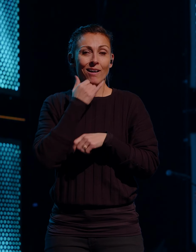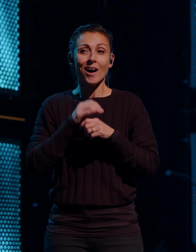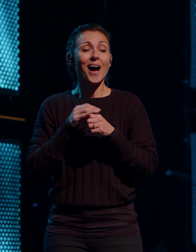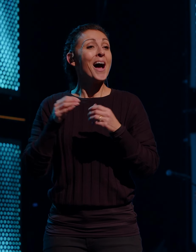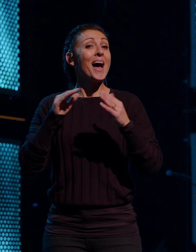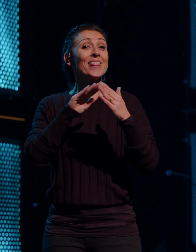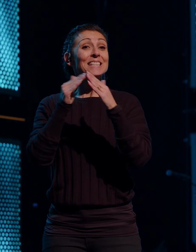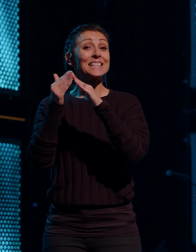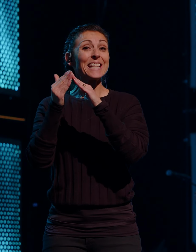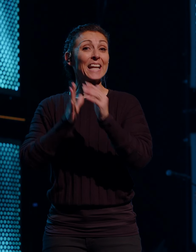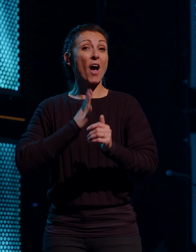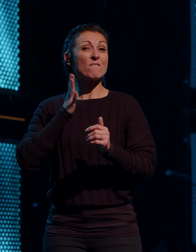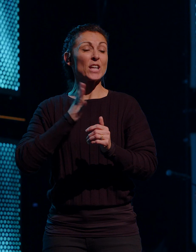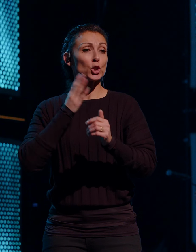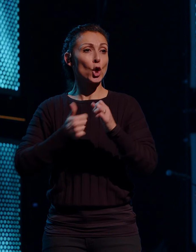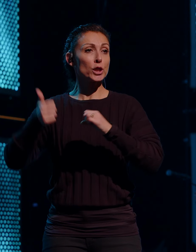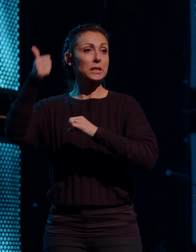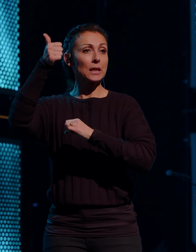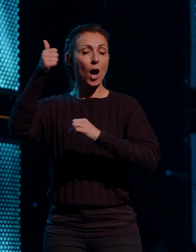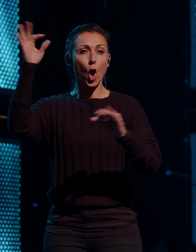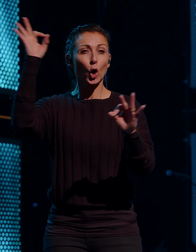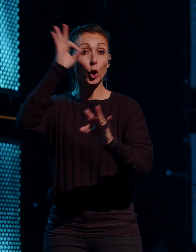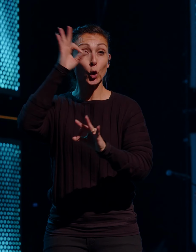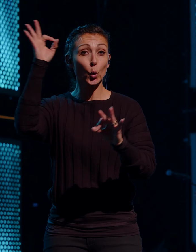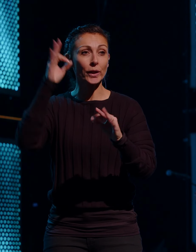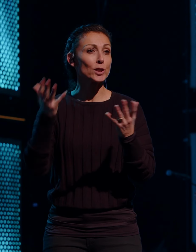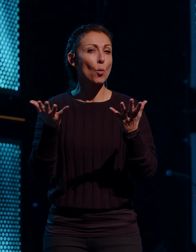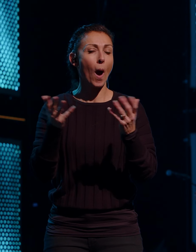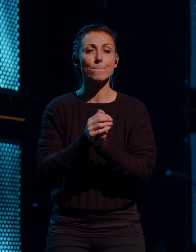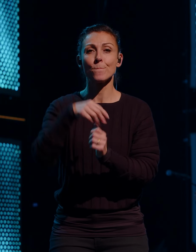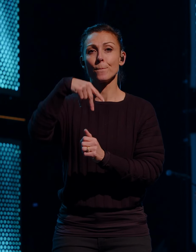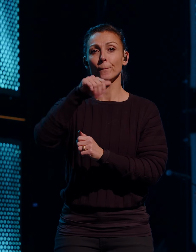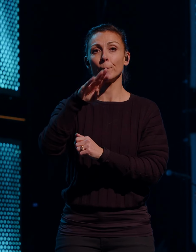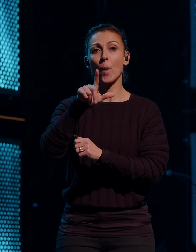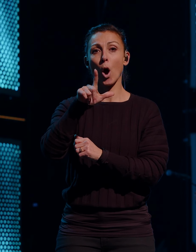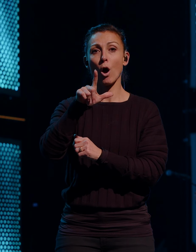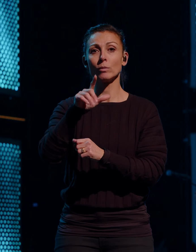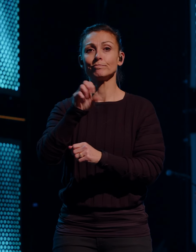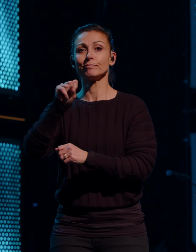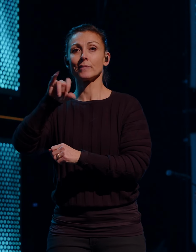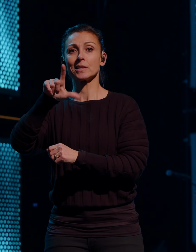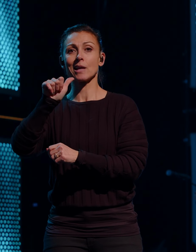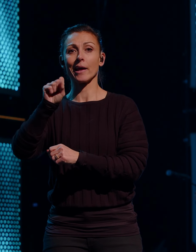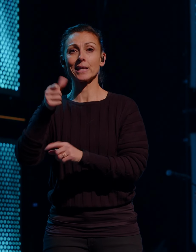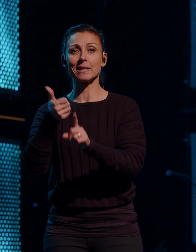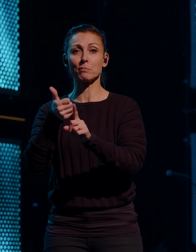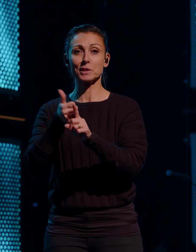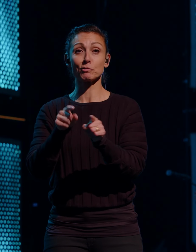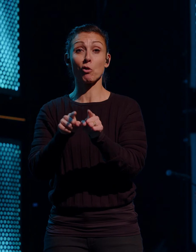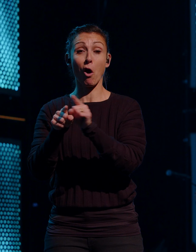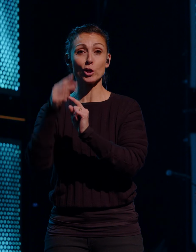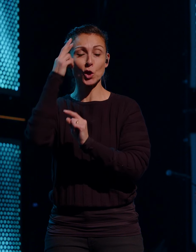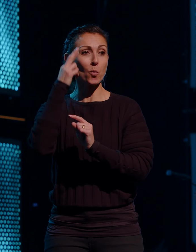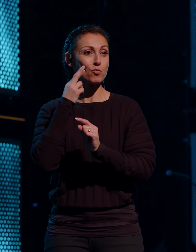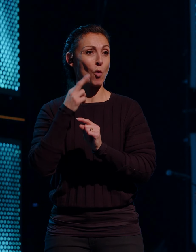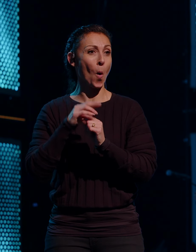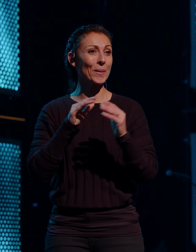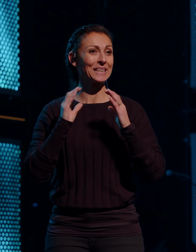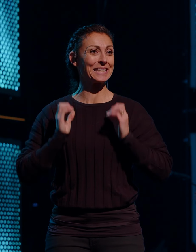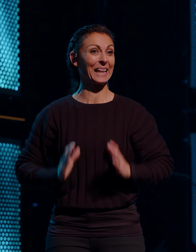been two guys. They even join in. They're supposed to tell everyone to settle down and have a trial. They rip off Paul